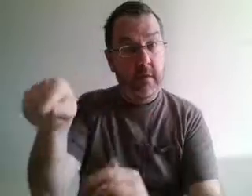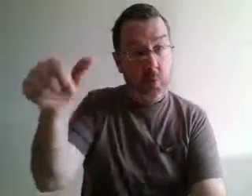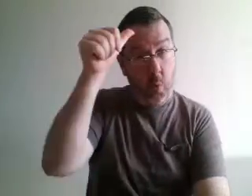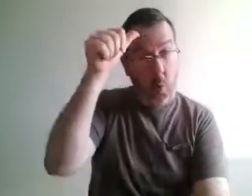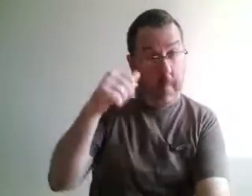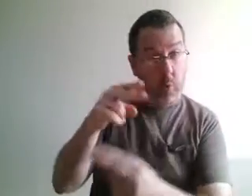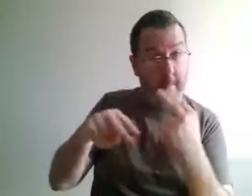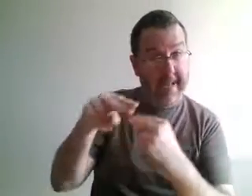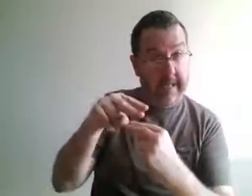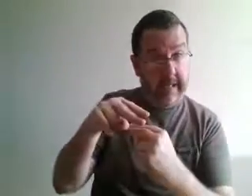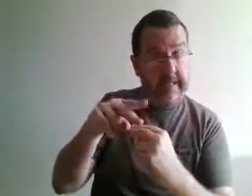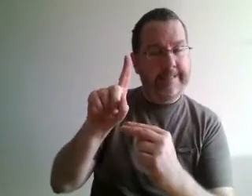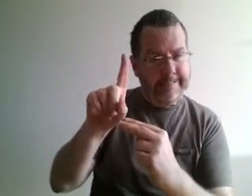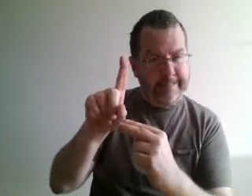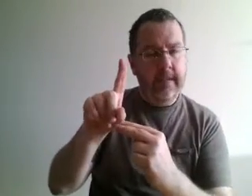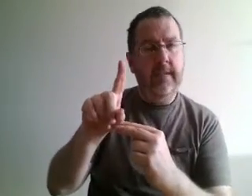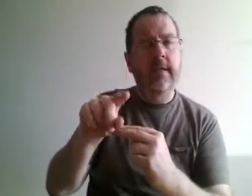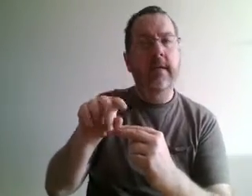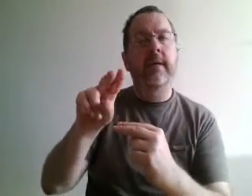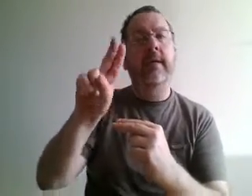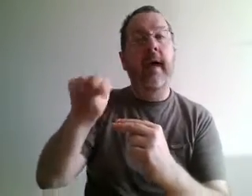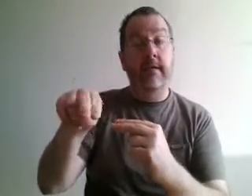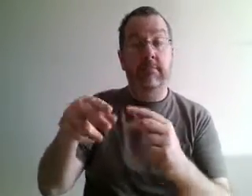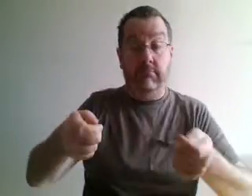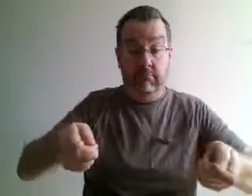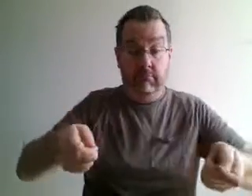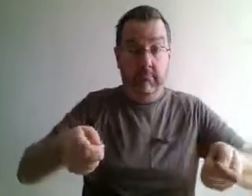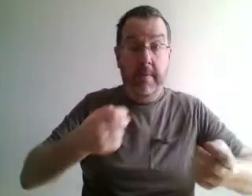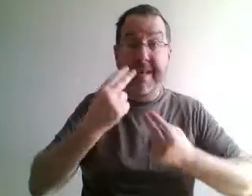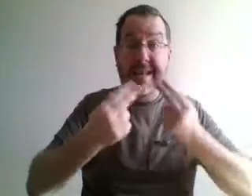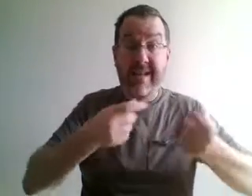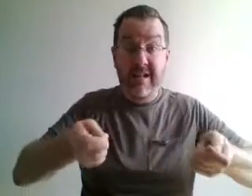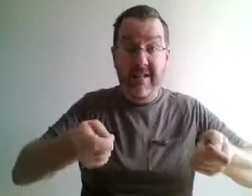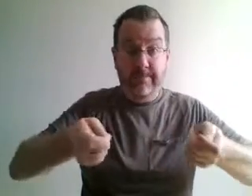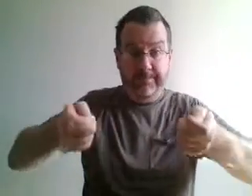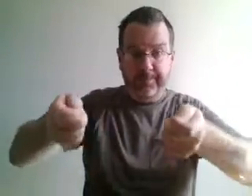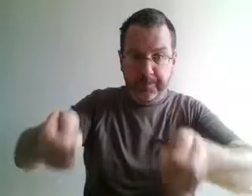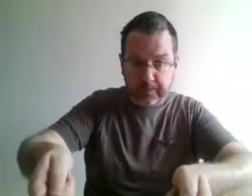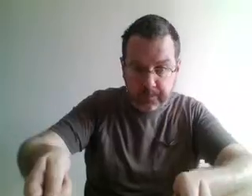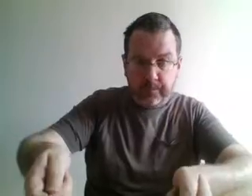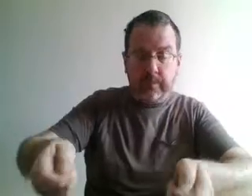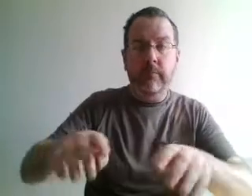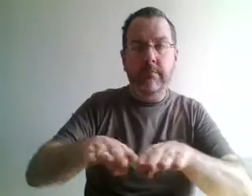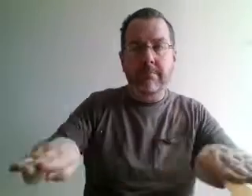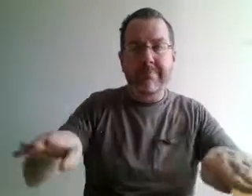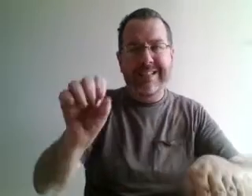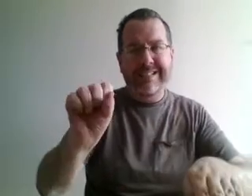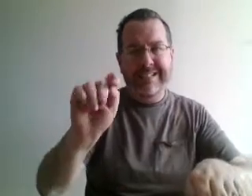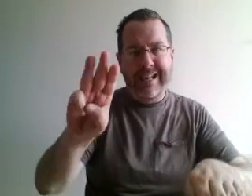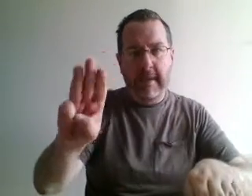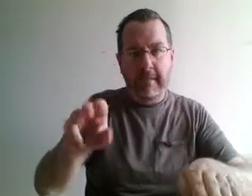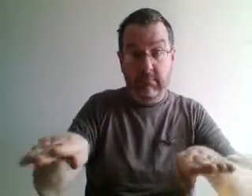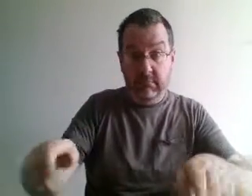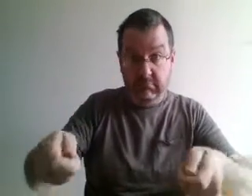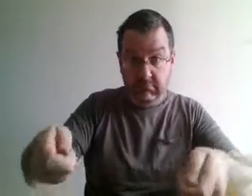always do is you can leave the meal on the doorstep, ring the door, and then step back a couple of